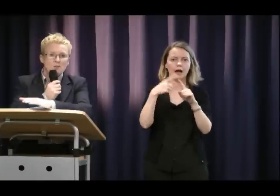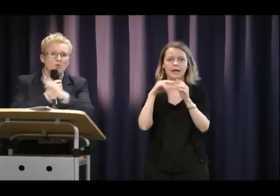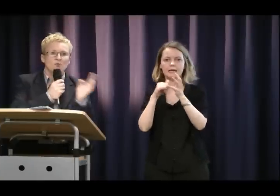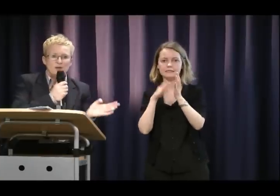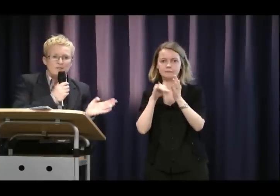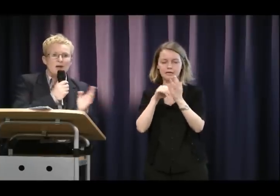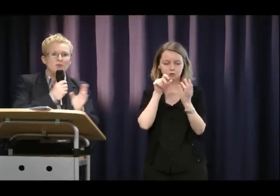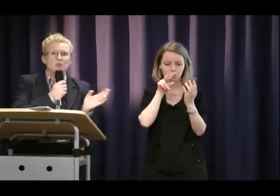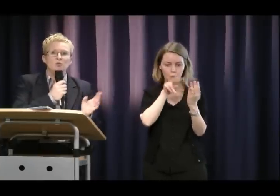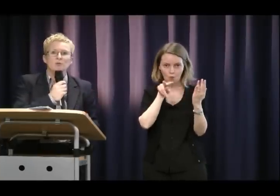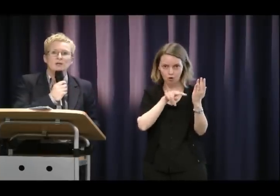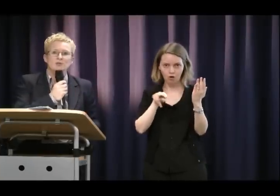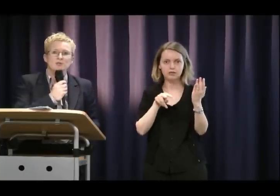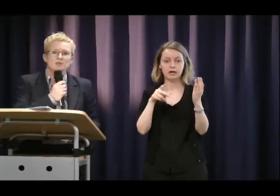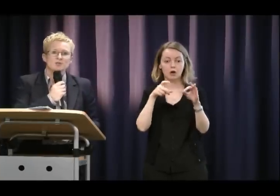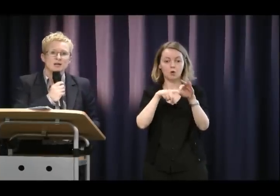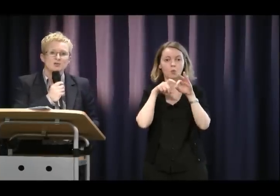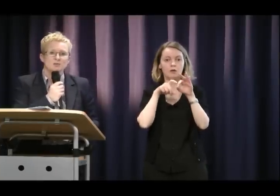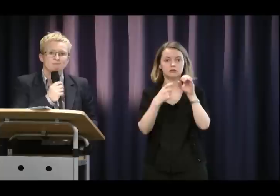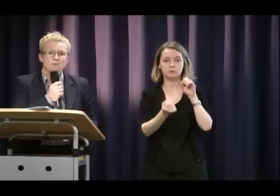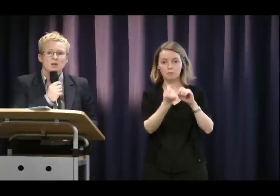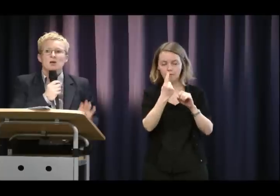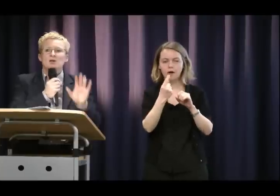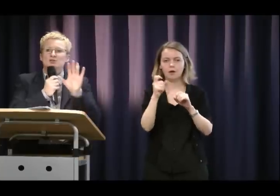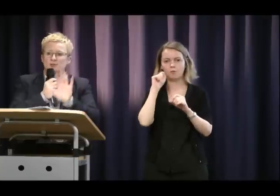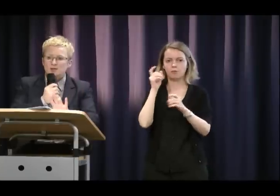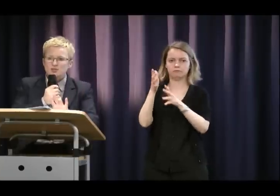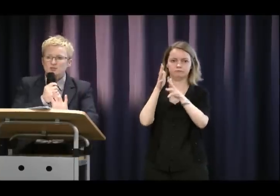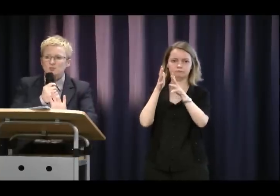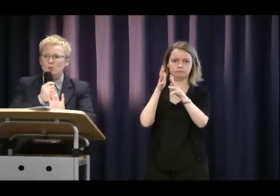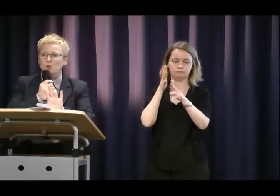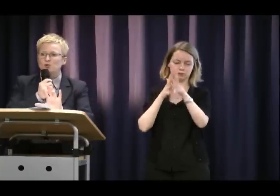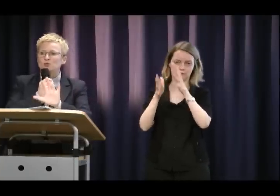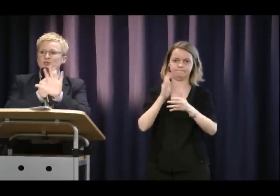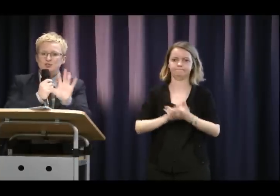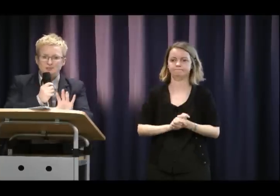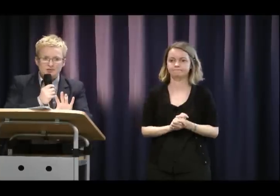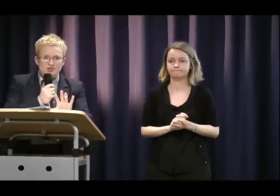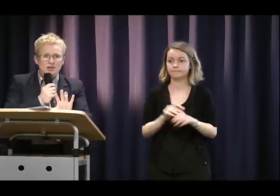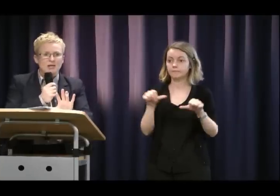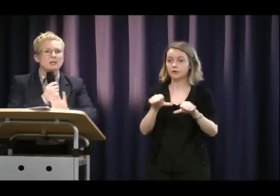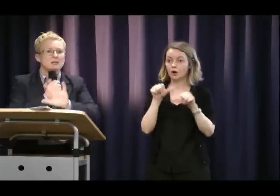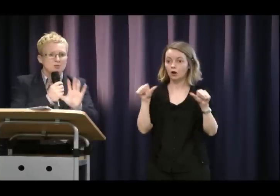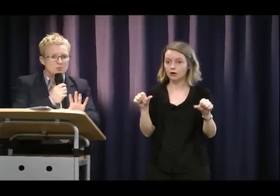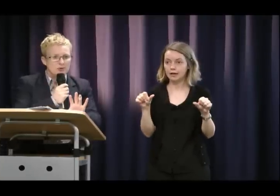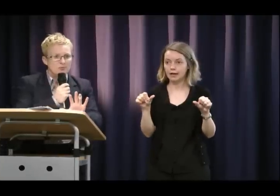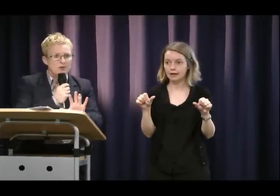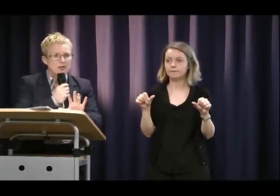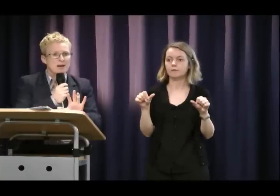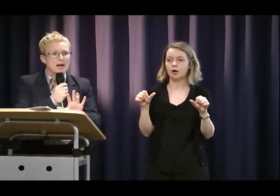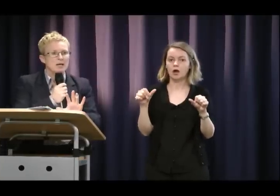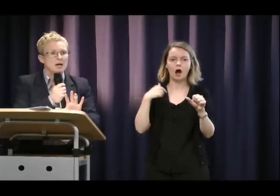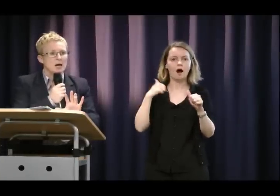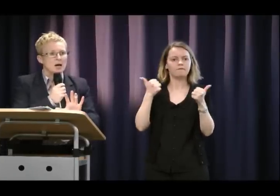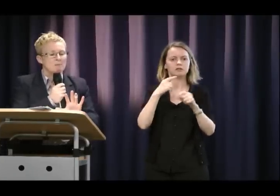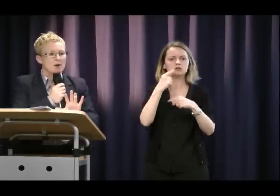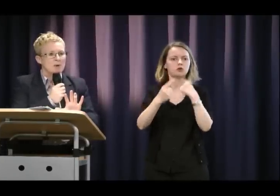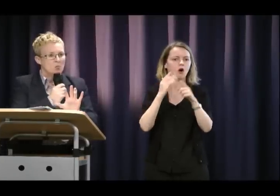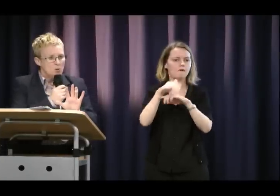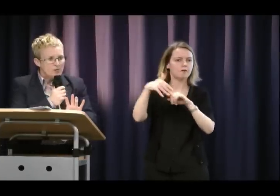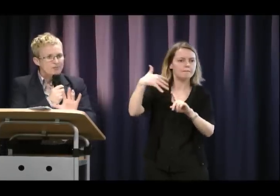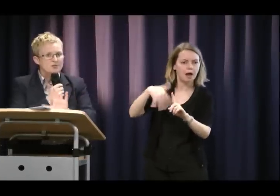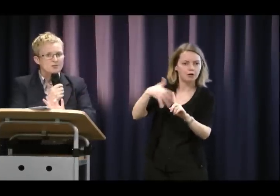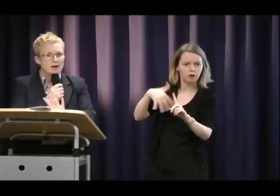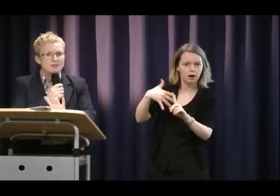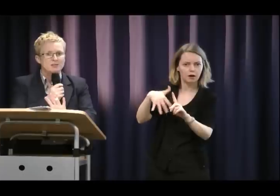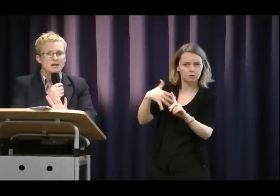SMS, and we'll feed that through into the discussion. So that's what we want to do, is set the scene, give you a bit of feedback